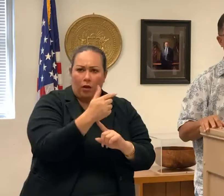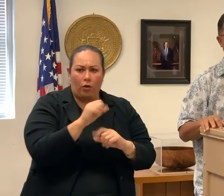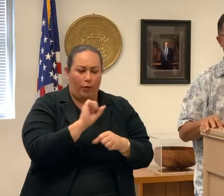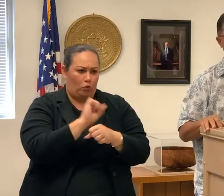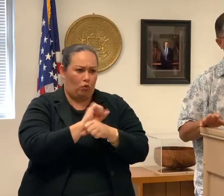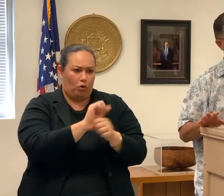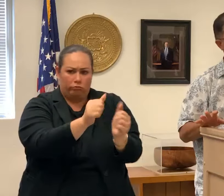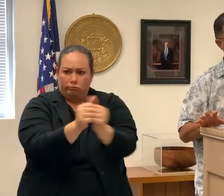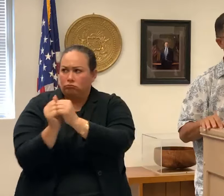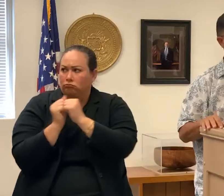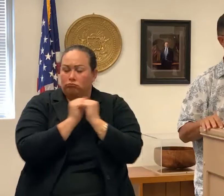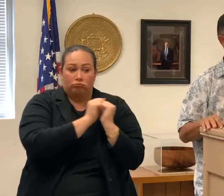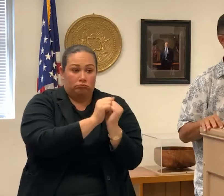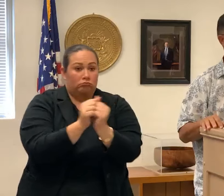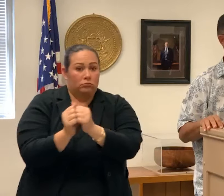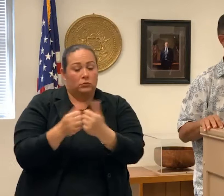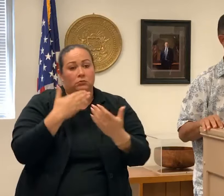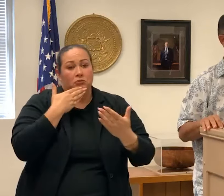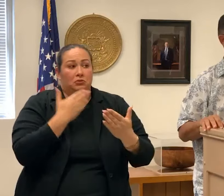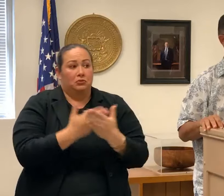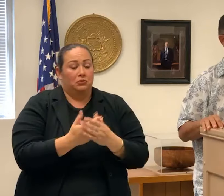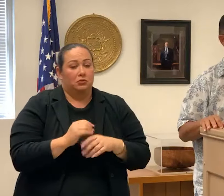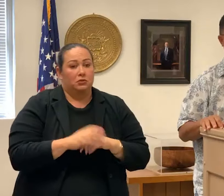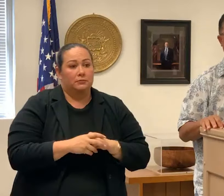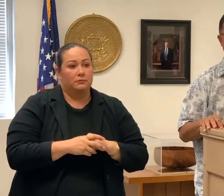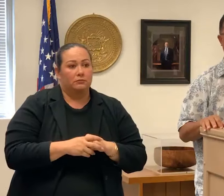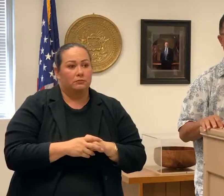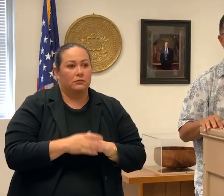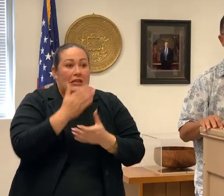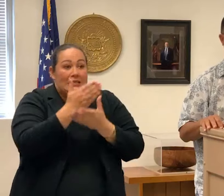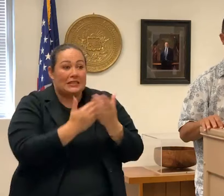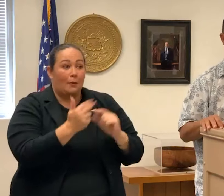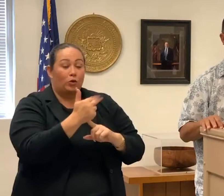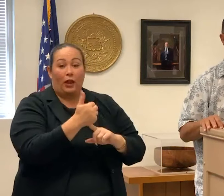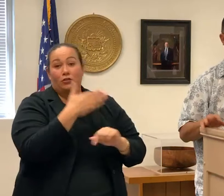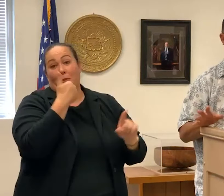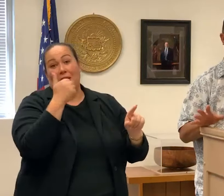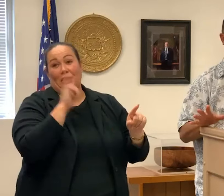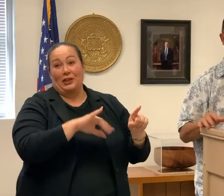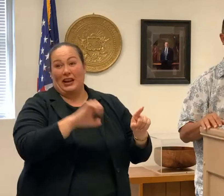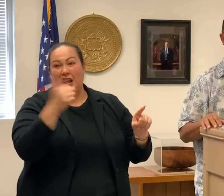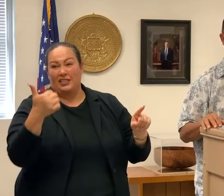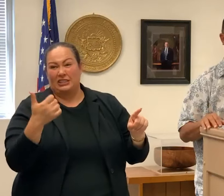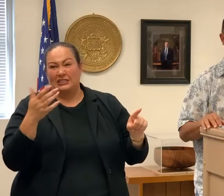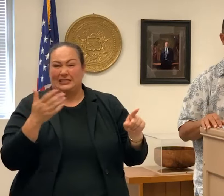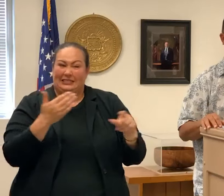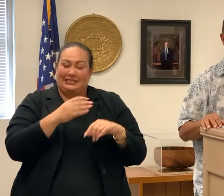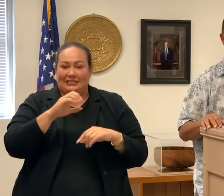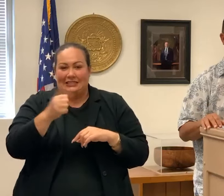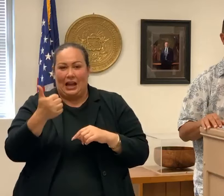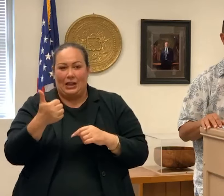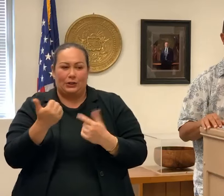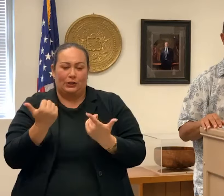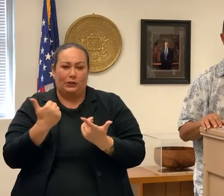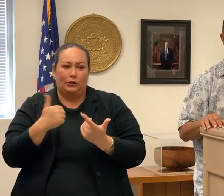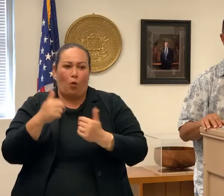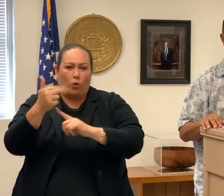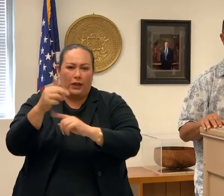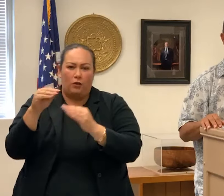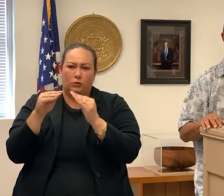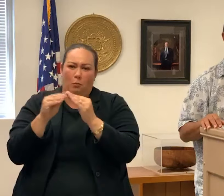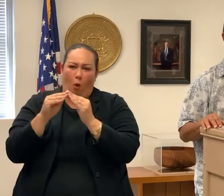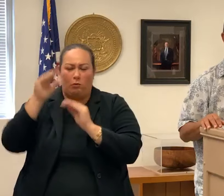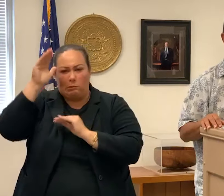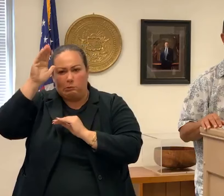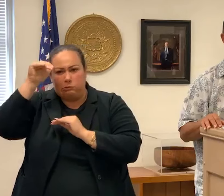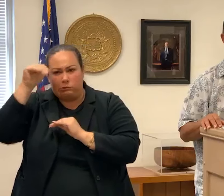for the most part, there are some that are way better than others, but for the most part, the major ones are working well